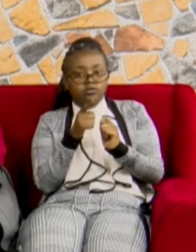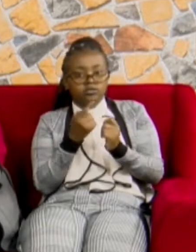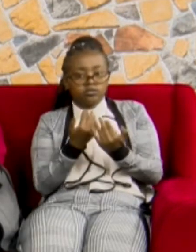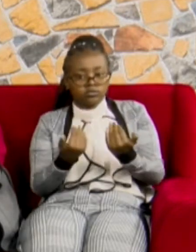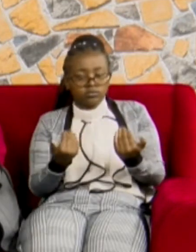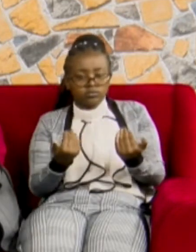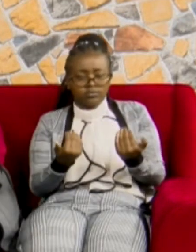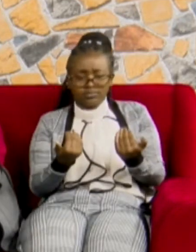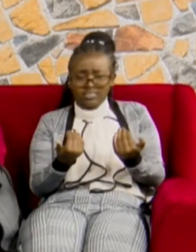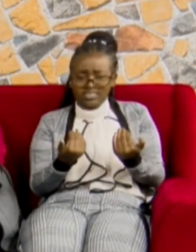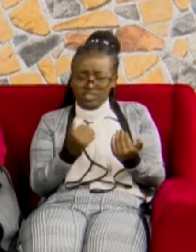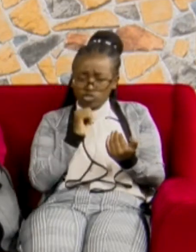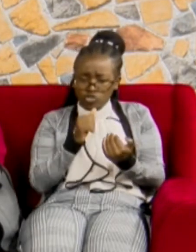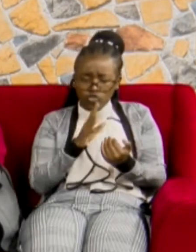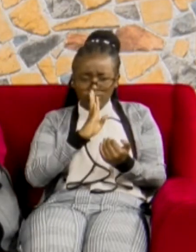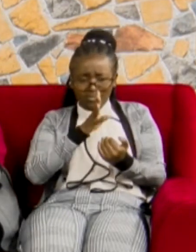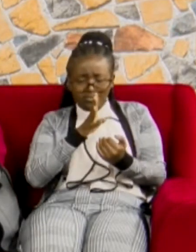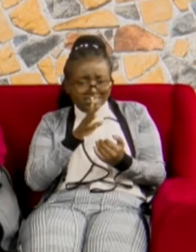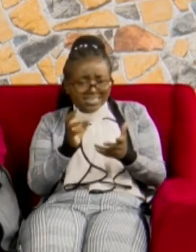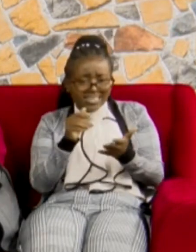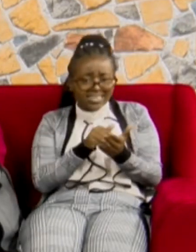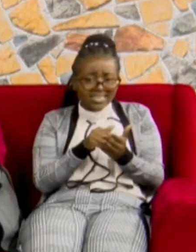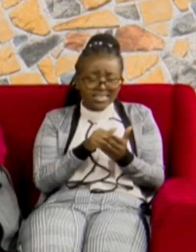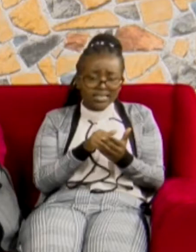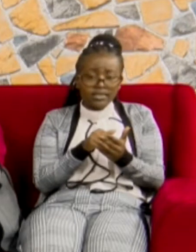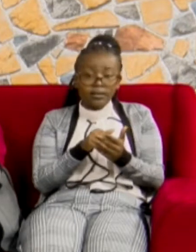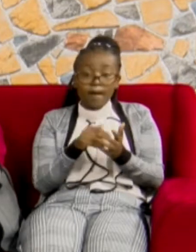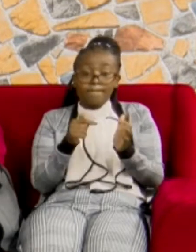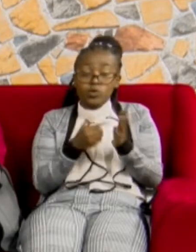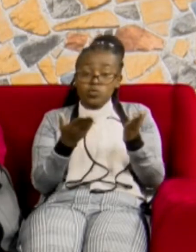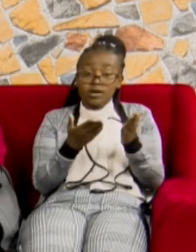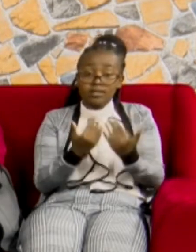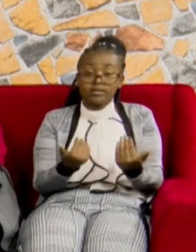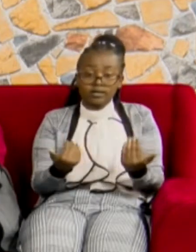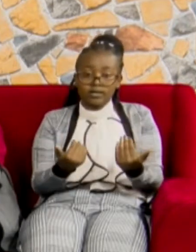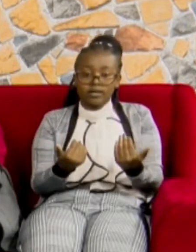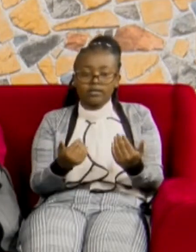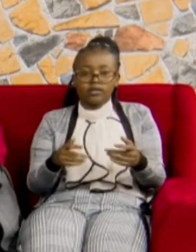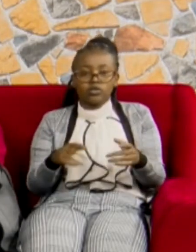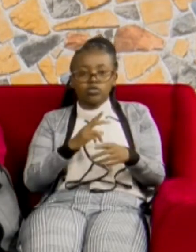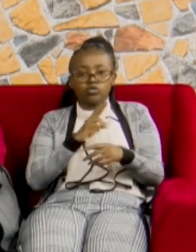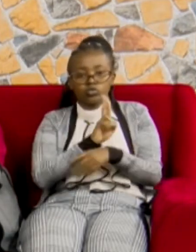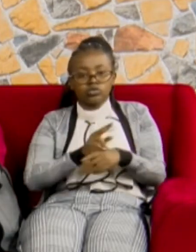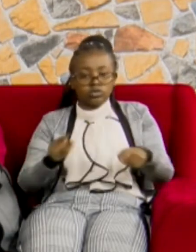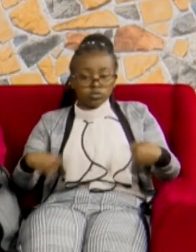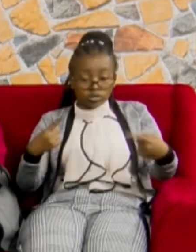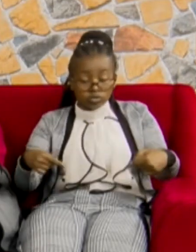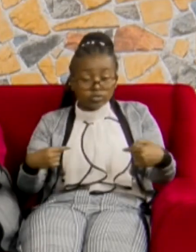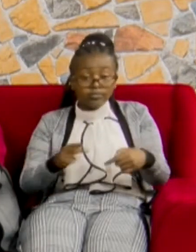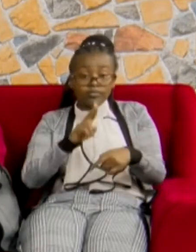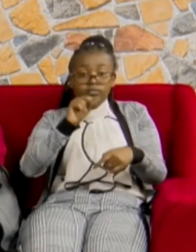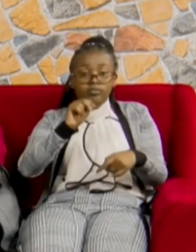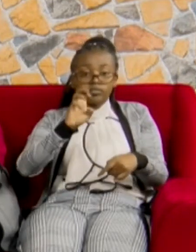reverse. Stop talking. To a point now the child is on a wheelchair. So